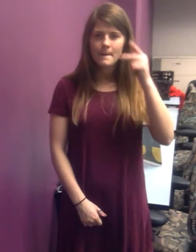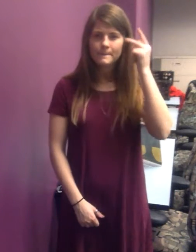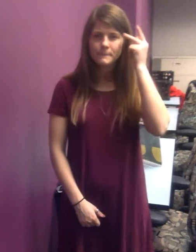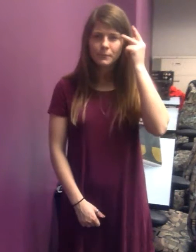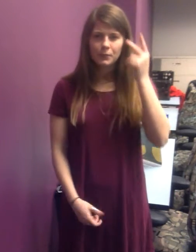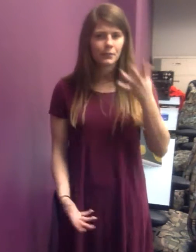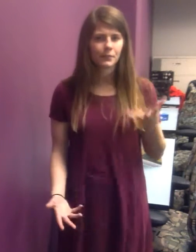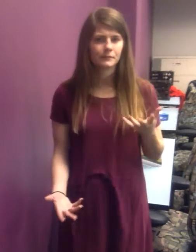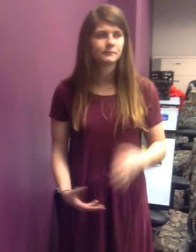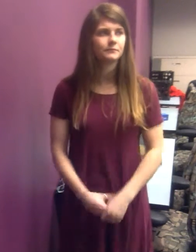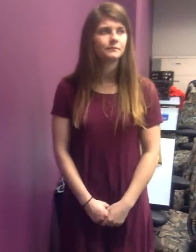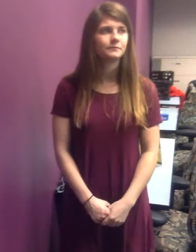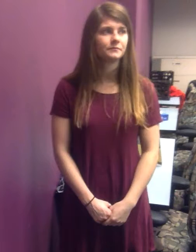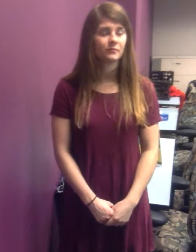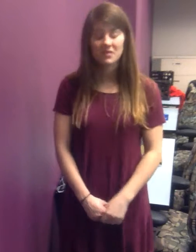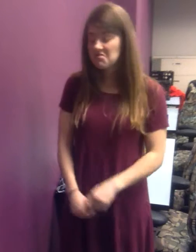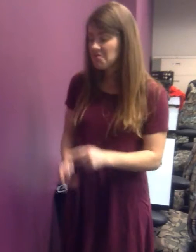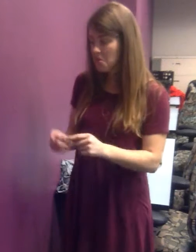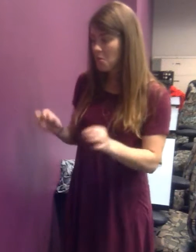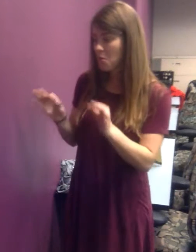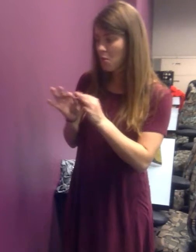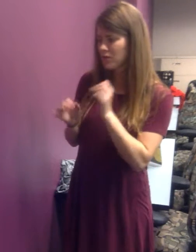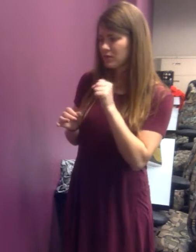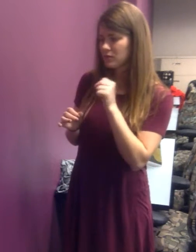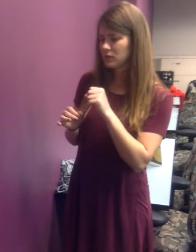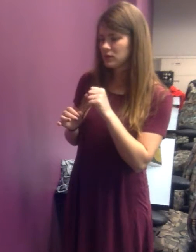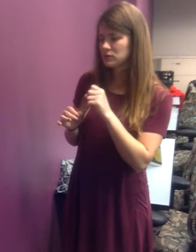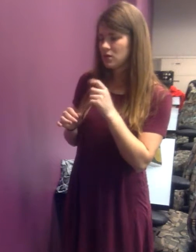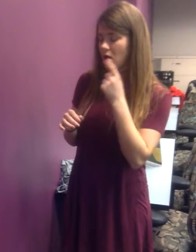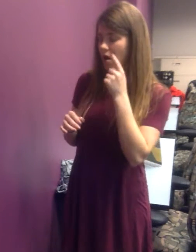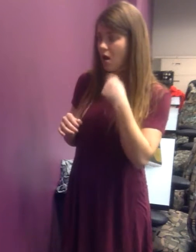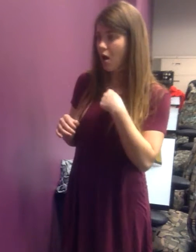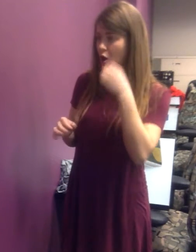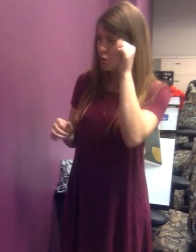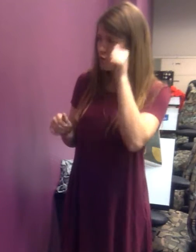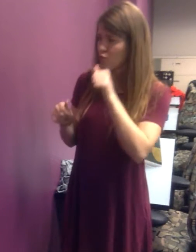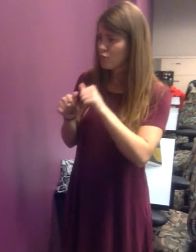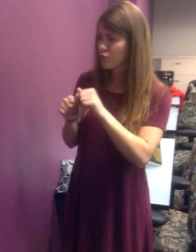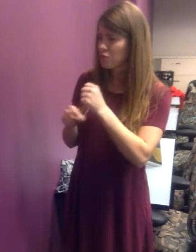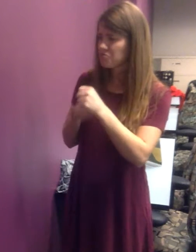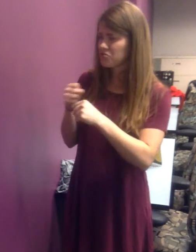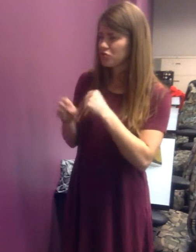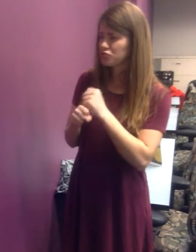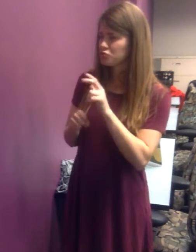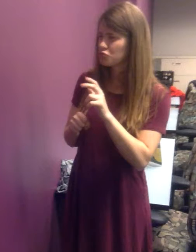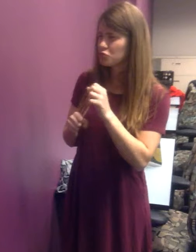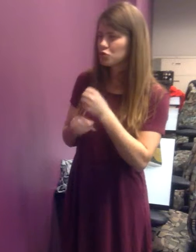remember 4 or 5 or even 3 years ago, John, a lot of Republicans, they would play games with this. But it's, okay, well, gosh, I think I need a